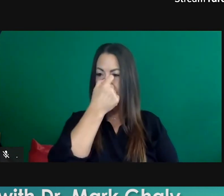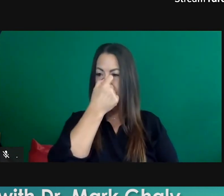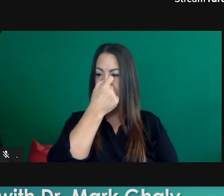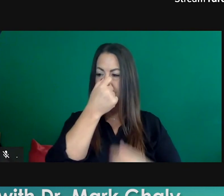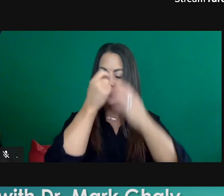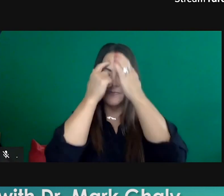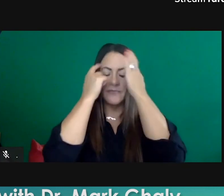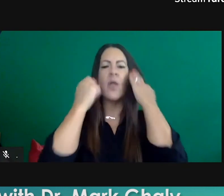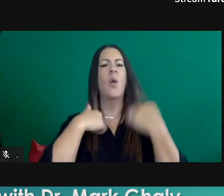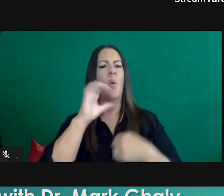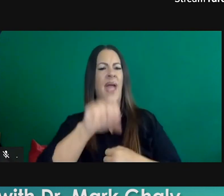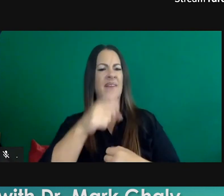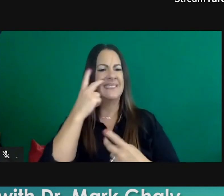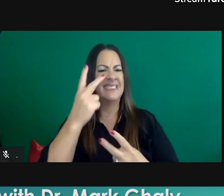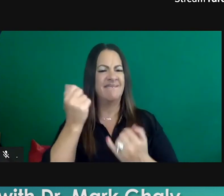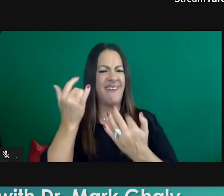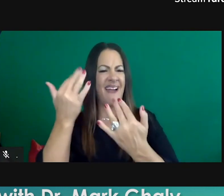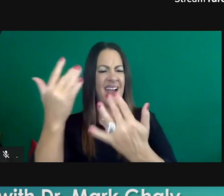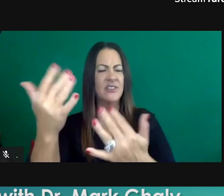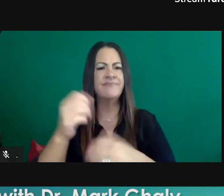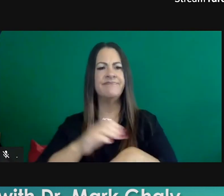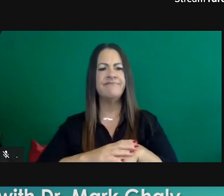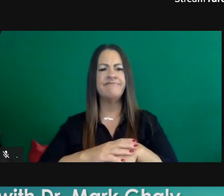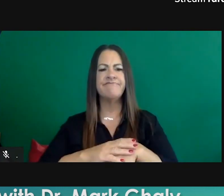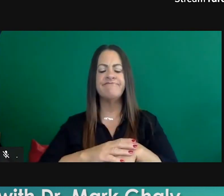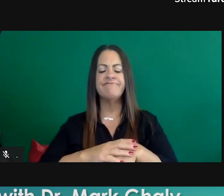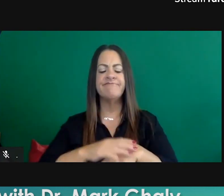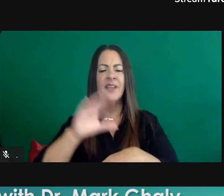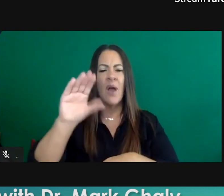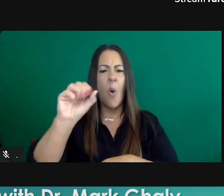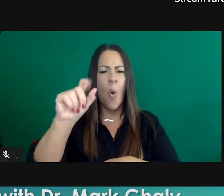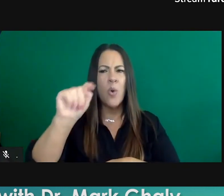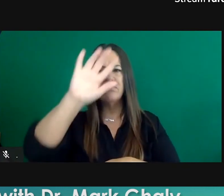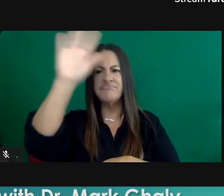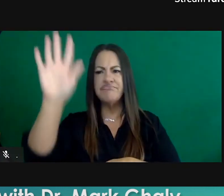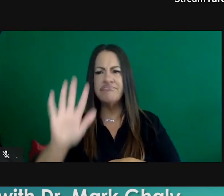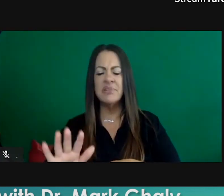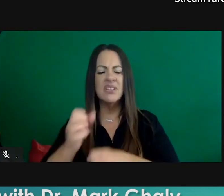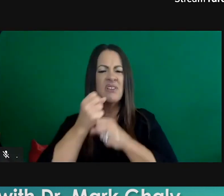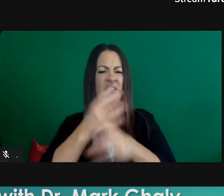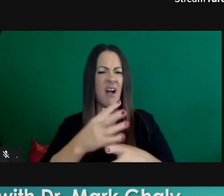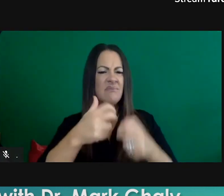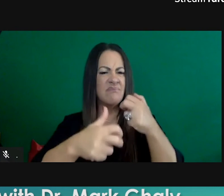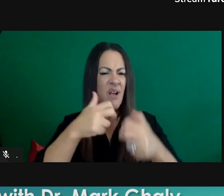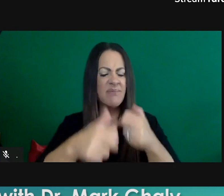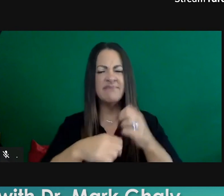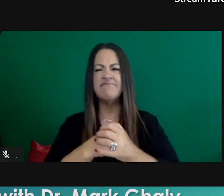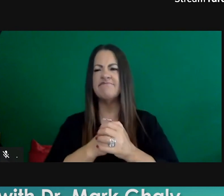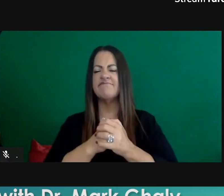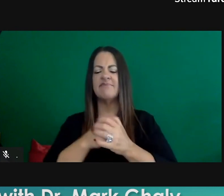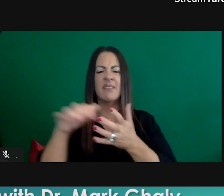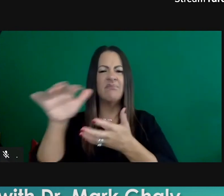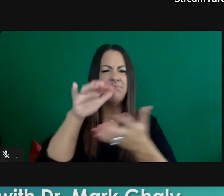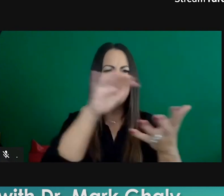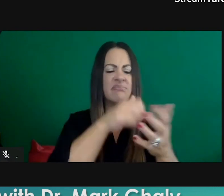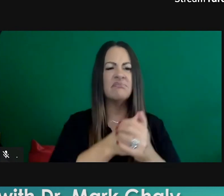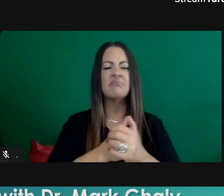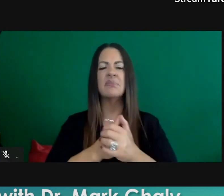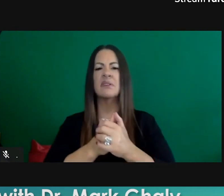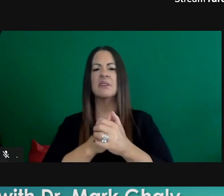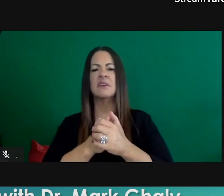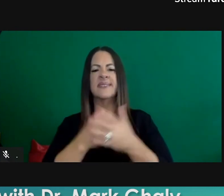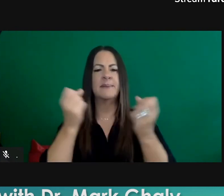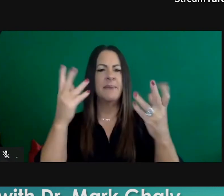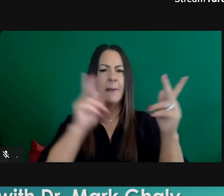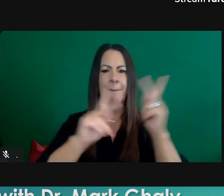Mount Wilson. We have fires all up and down the coast that are causing problems. We have displacement now